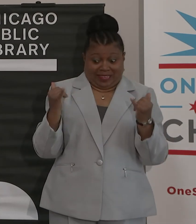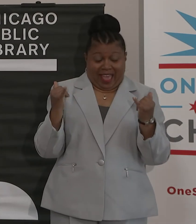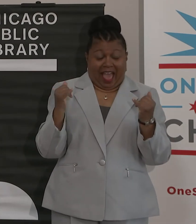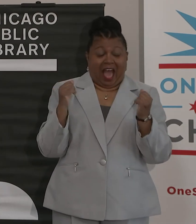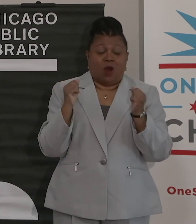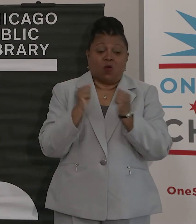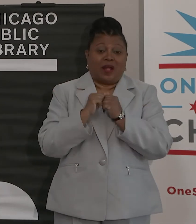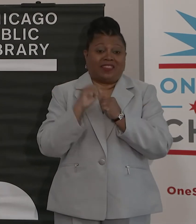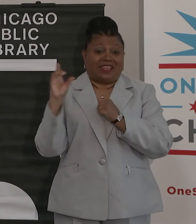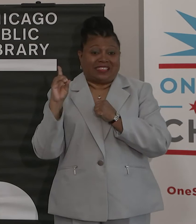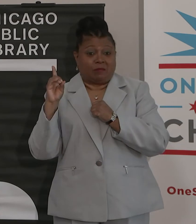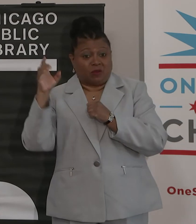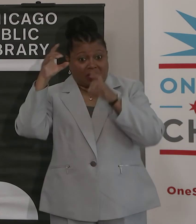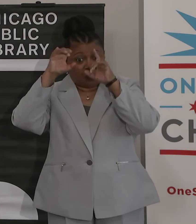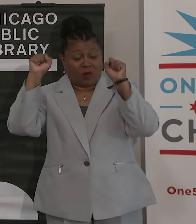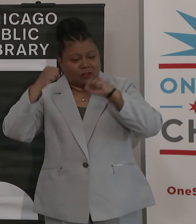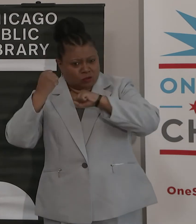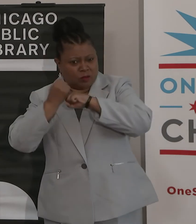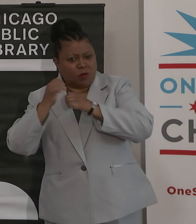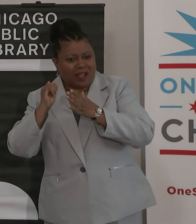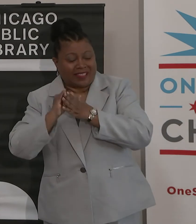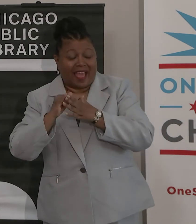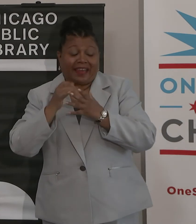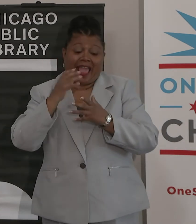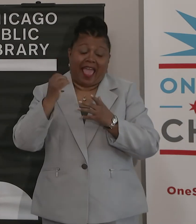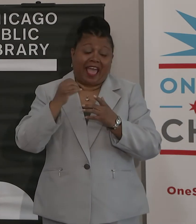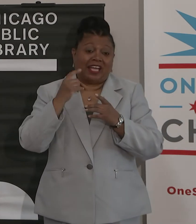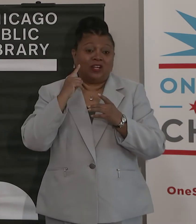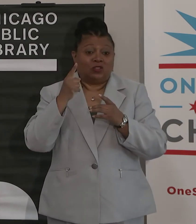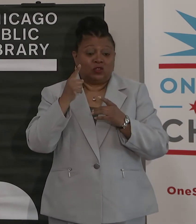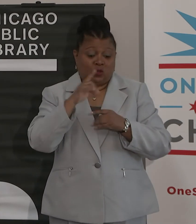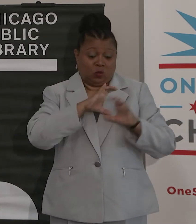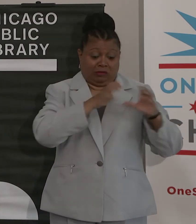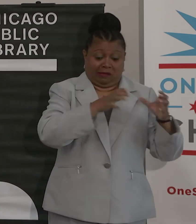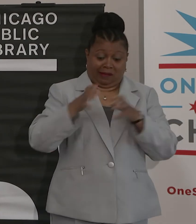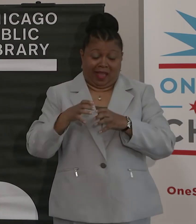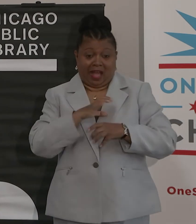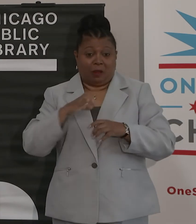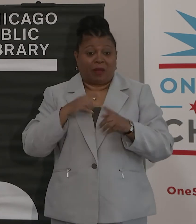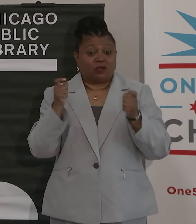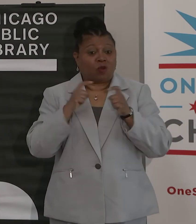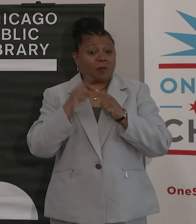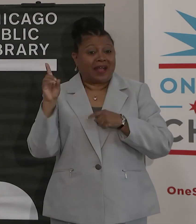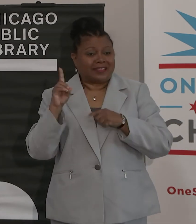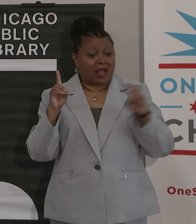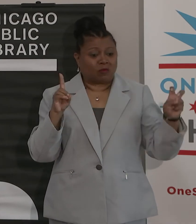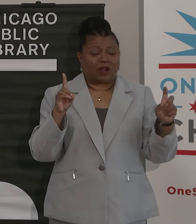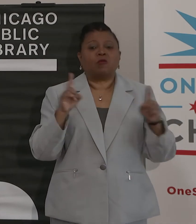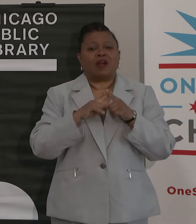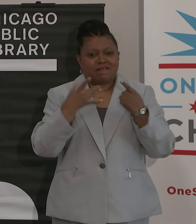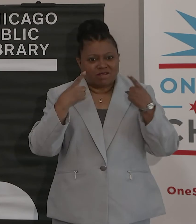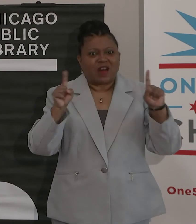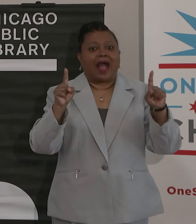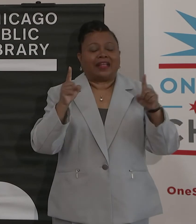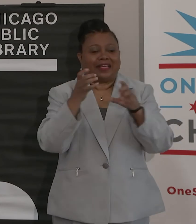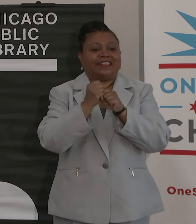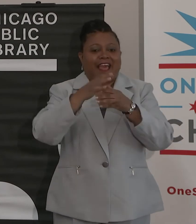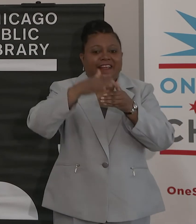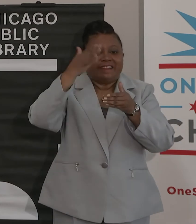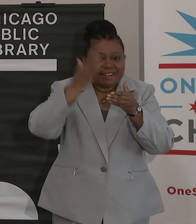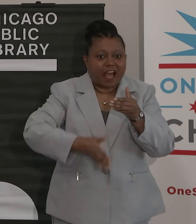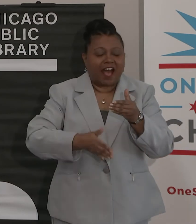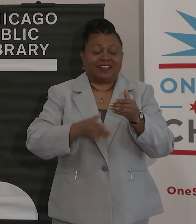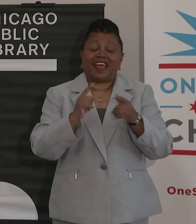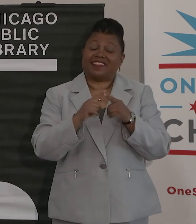with a Democratic president who supports it and 2 chambers of Congress that are controlled by Democrats, will actually finally get it